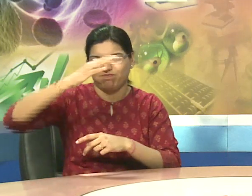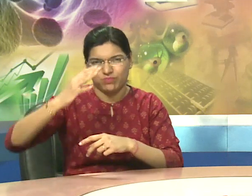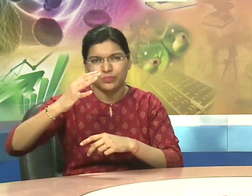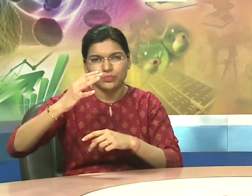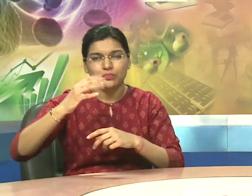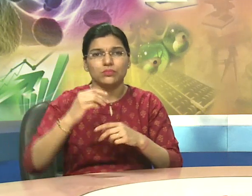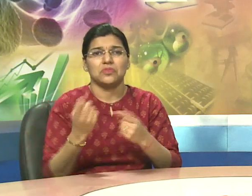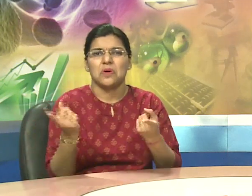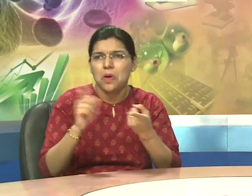landslide.